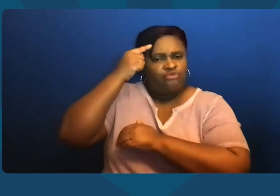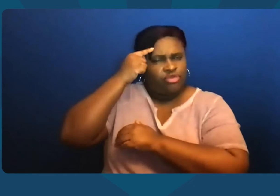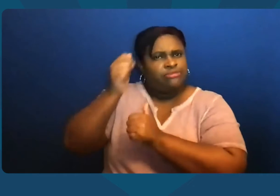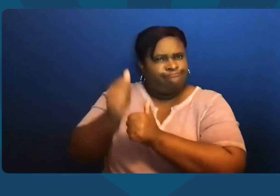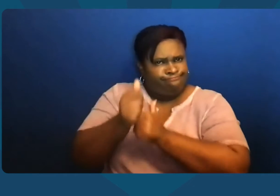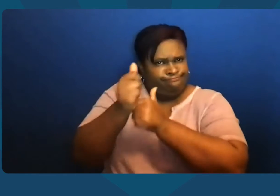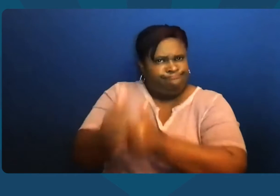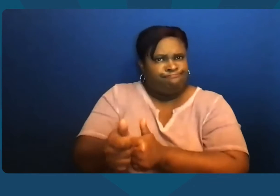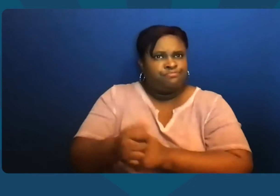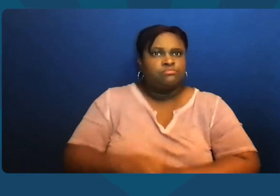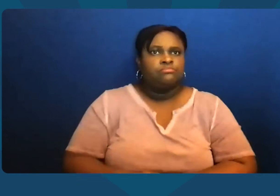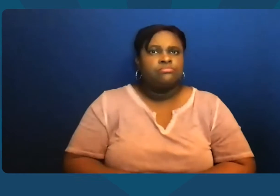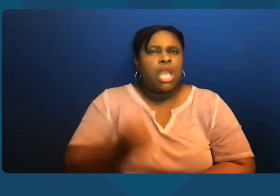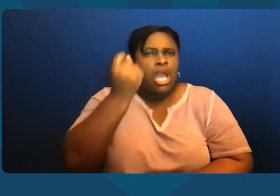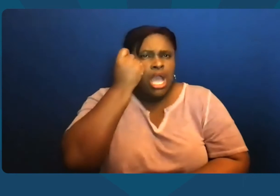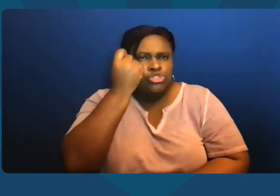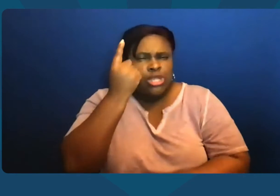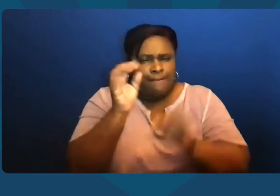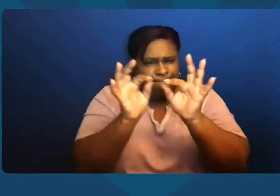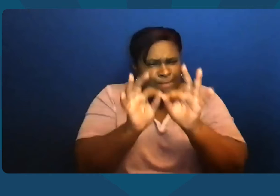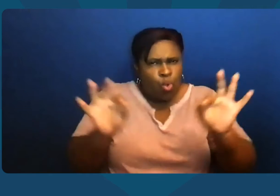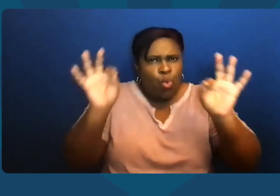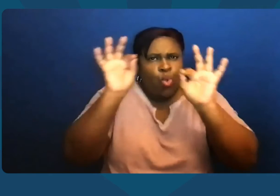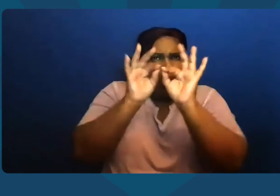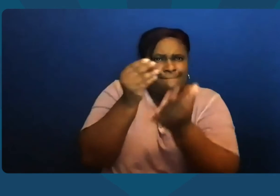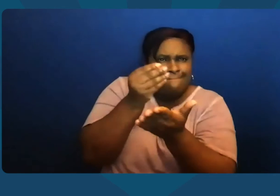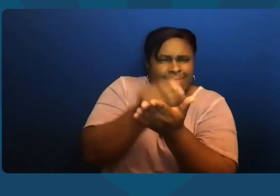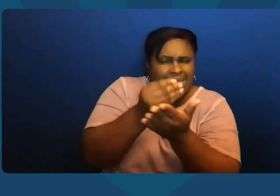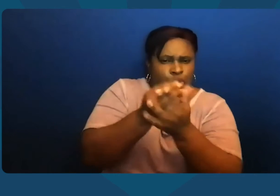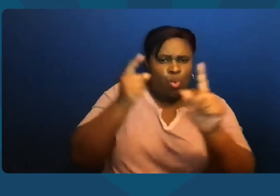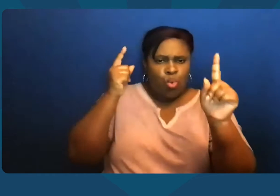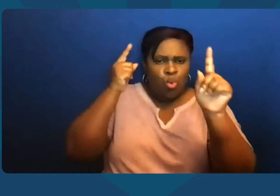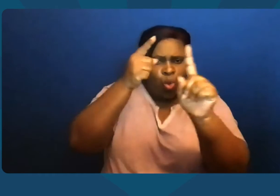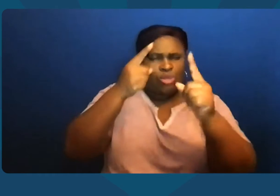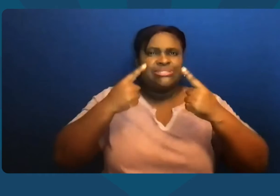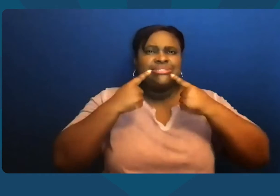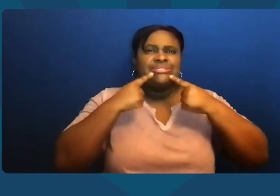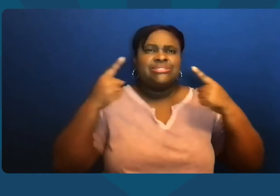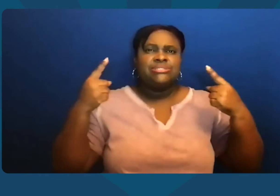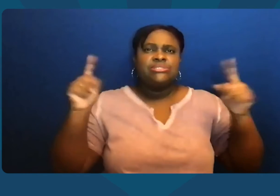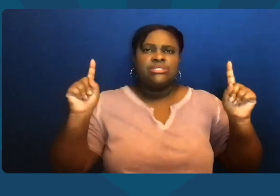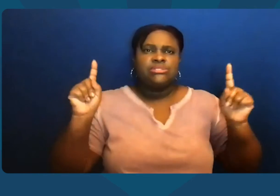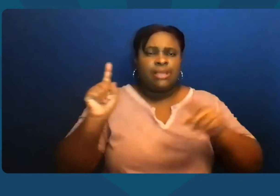But it is imperative that funding be outcome-driven and accountable.